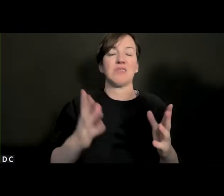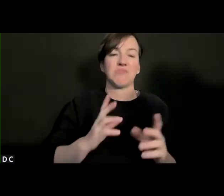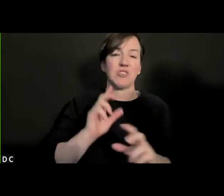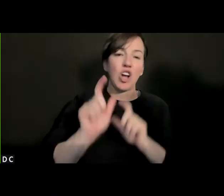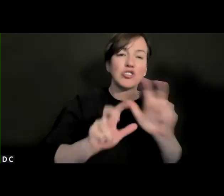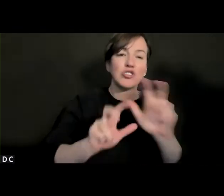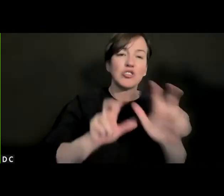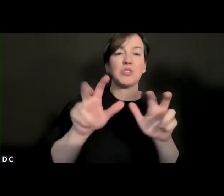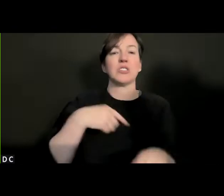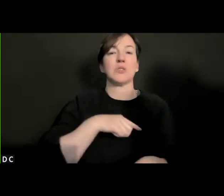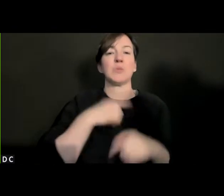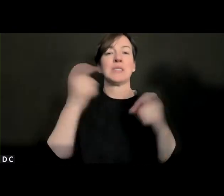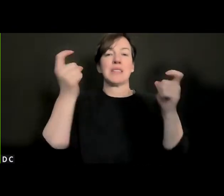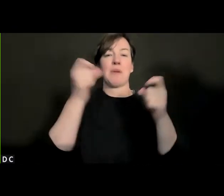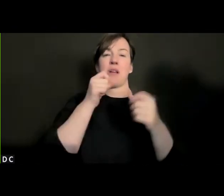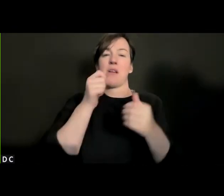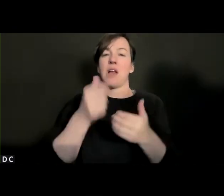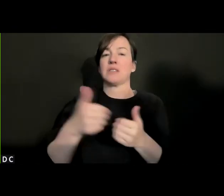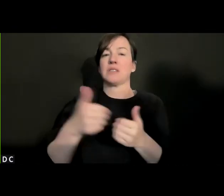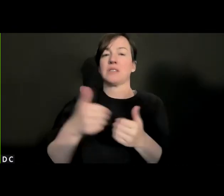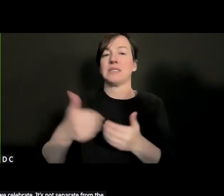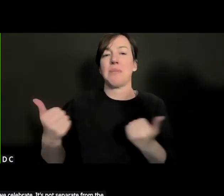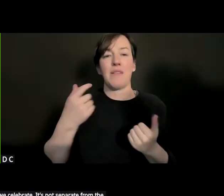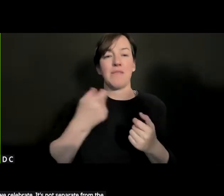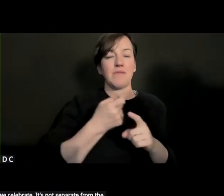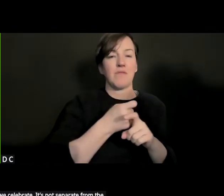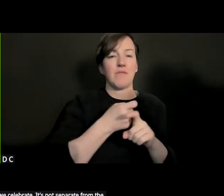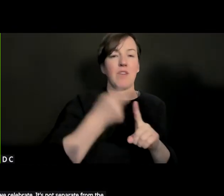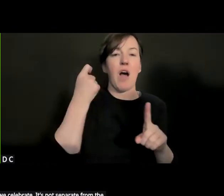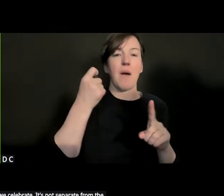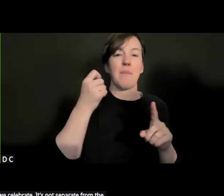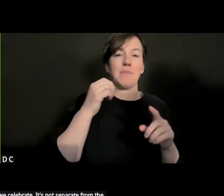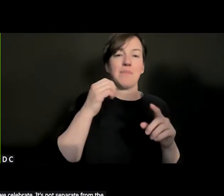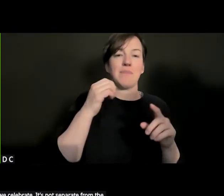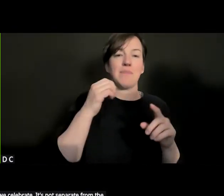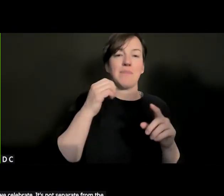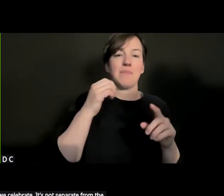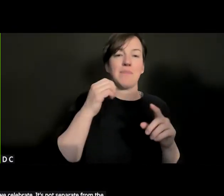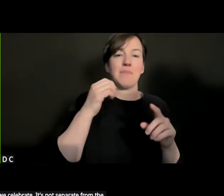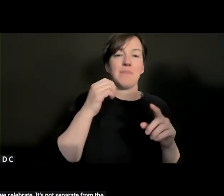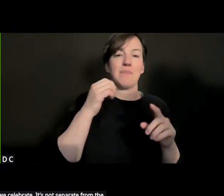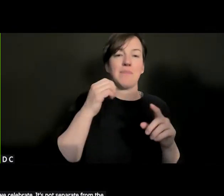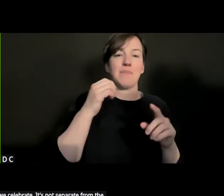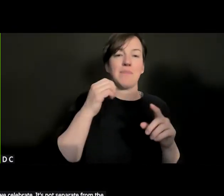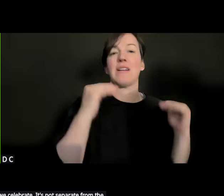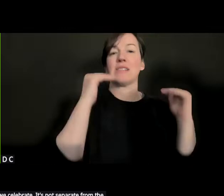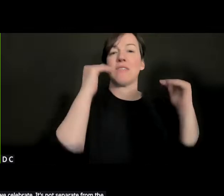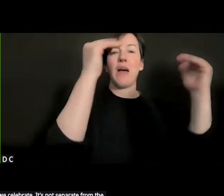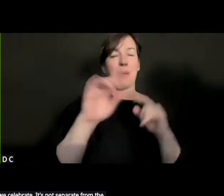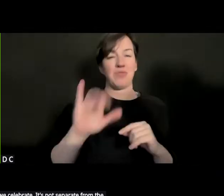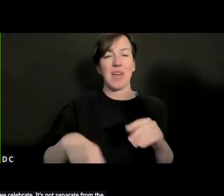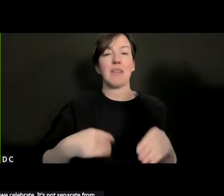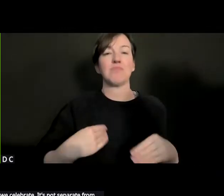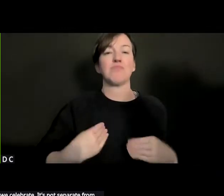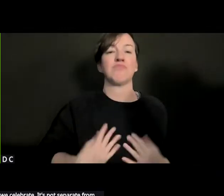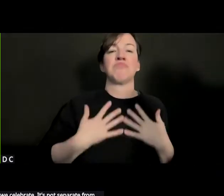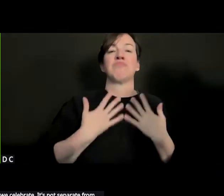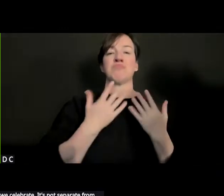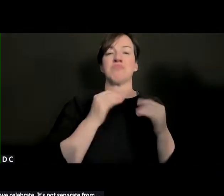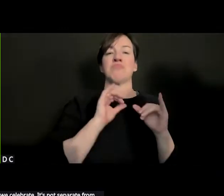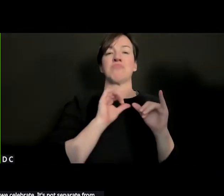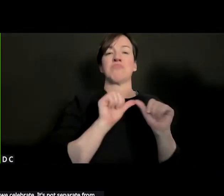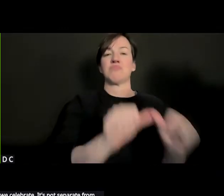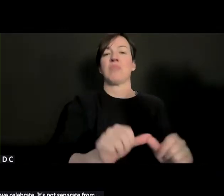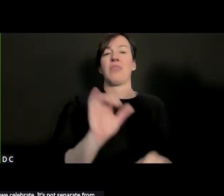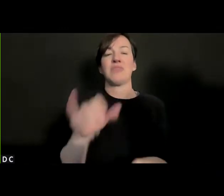It's not separate from the fight for justice or the advancements in every field. It's often what fuels them. A simple